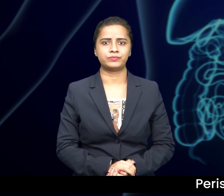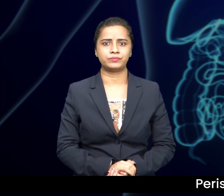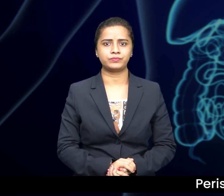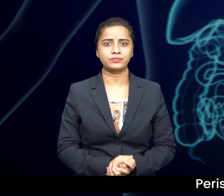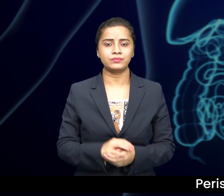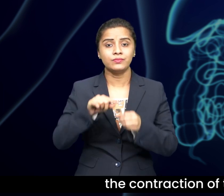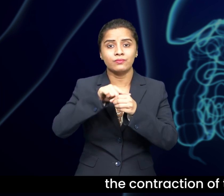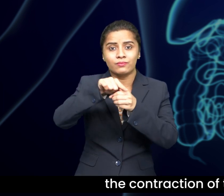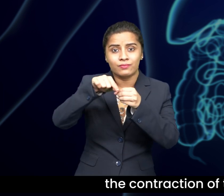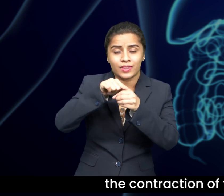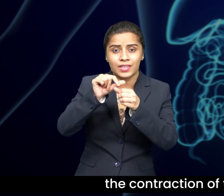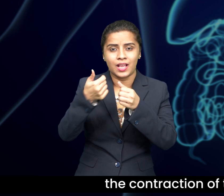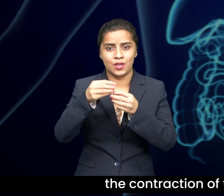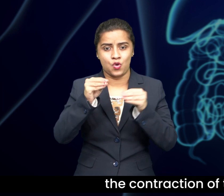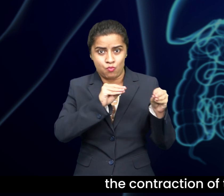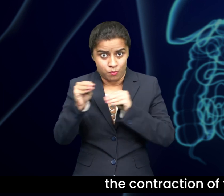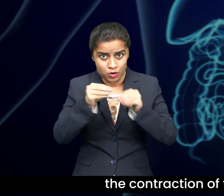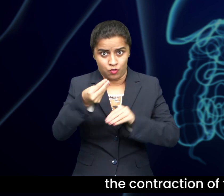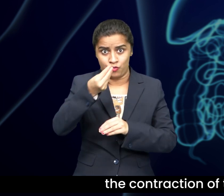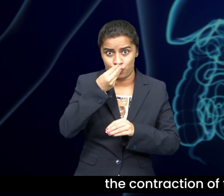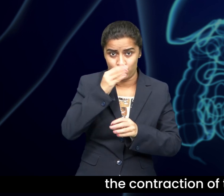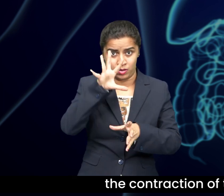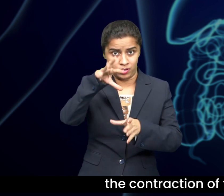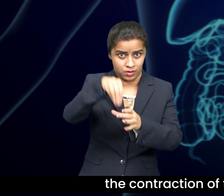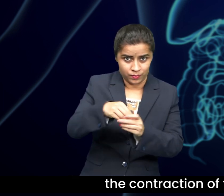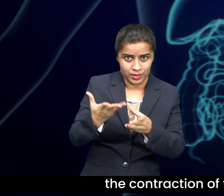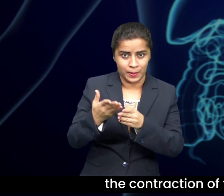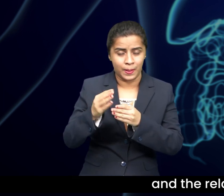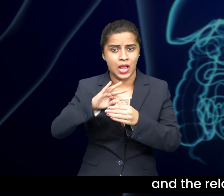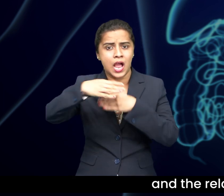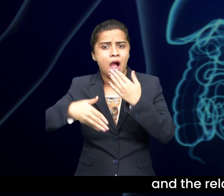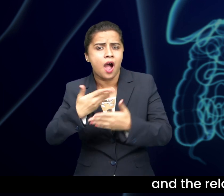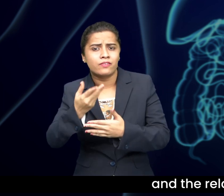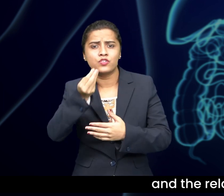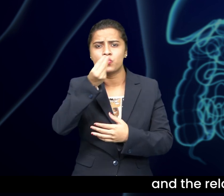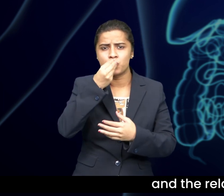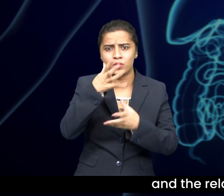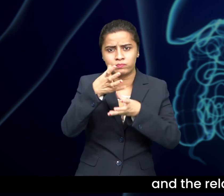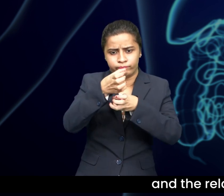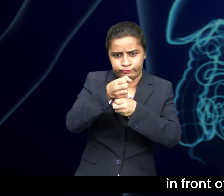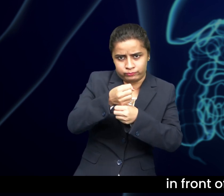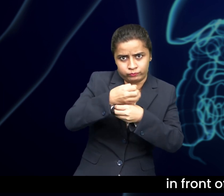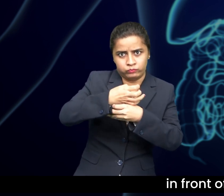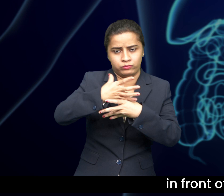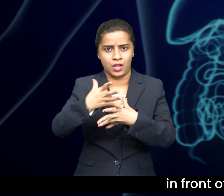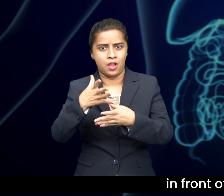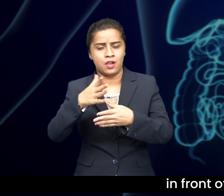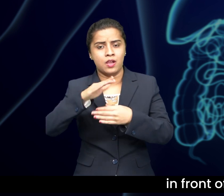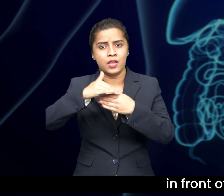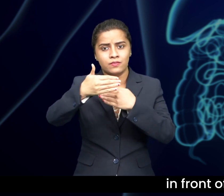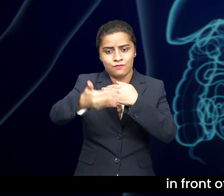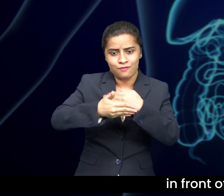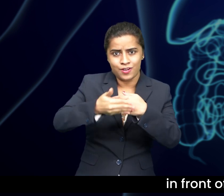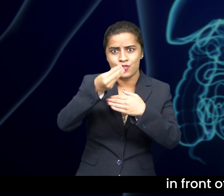Peristalsis involves the contraction of the muscles behind the food and the relaxation of the muscle in front of the